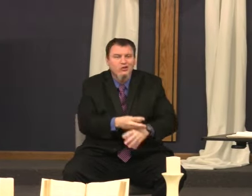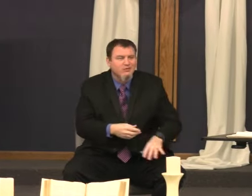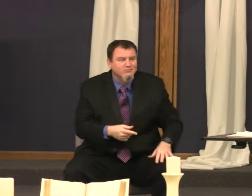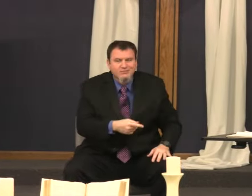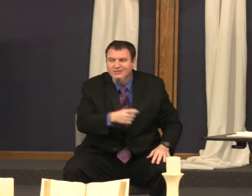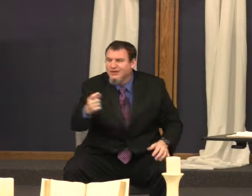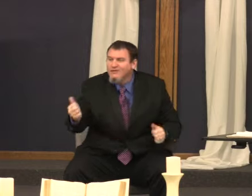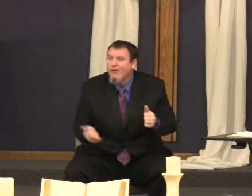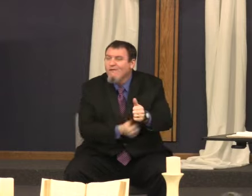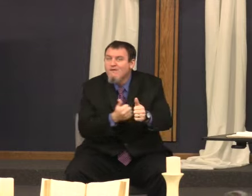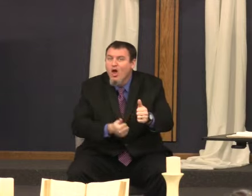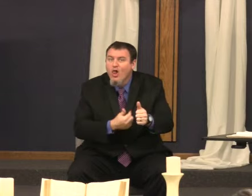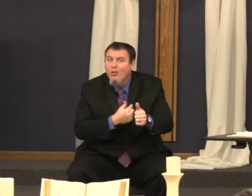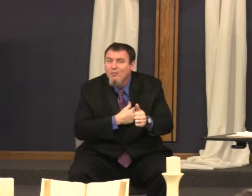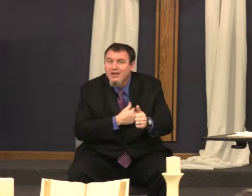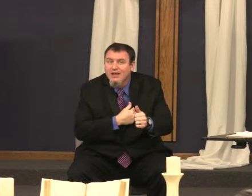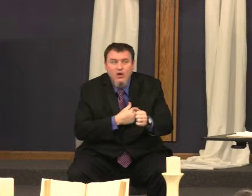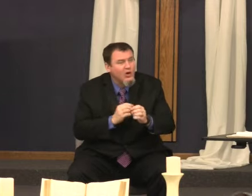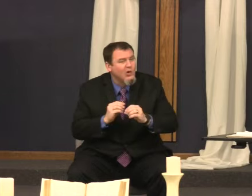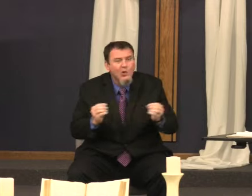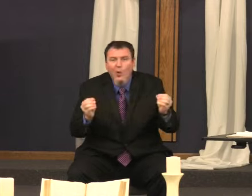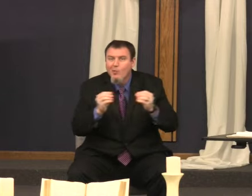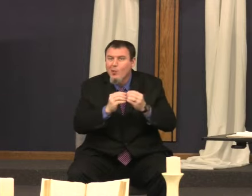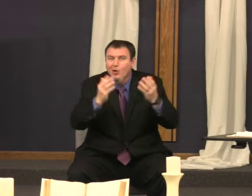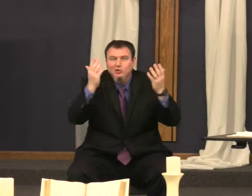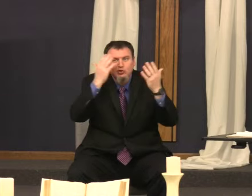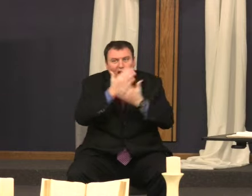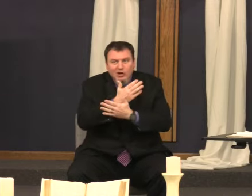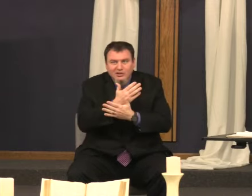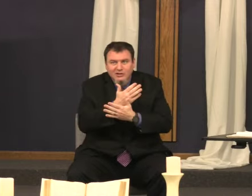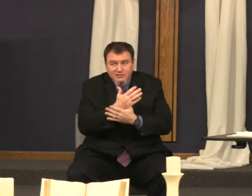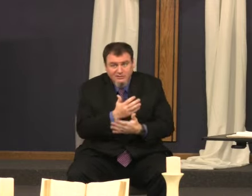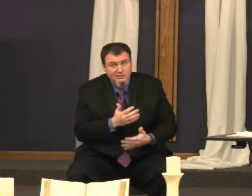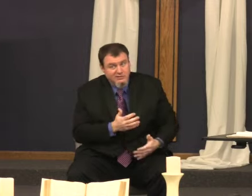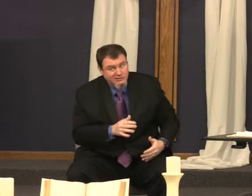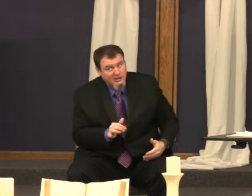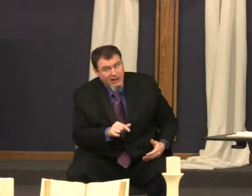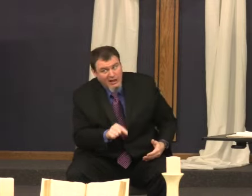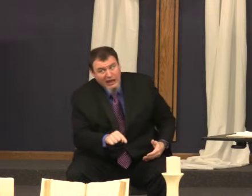world. He that followeth me shall not walk in